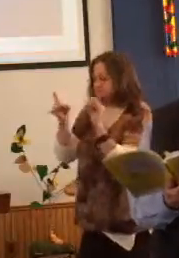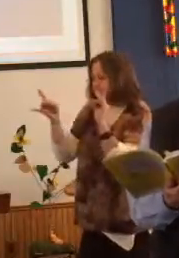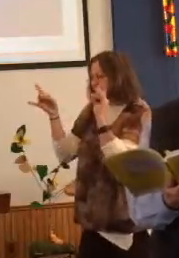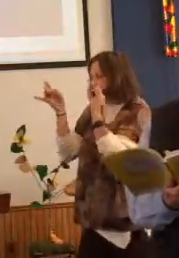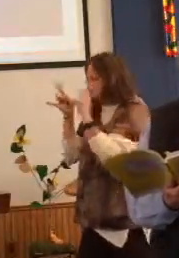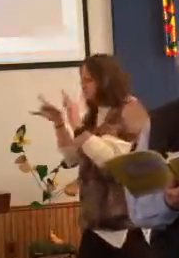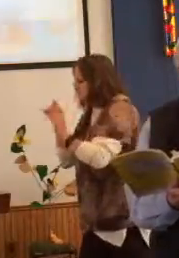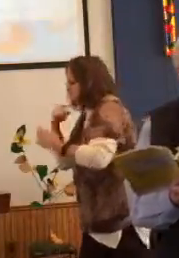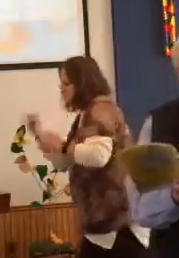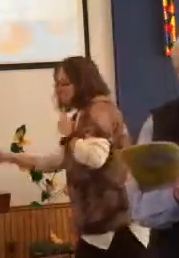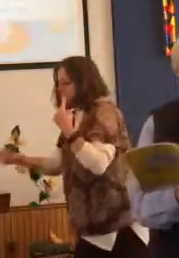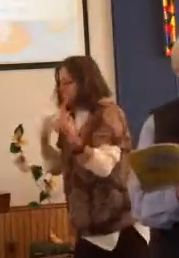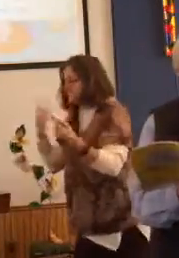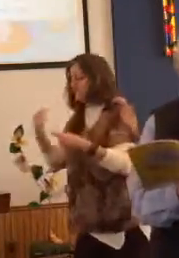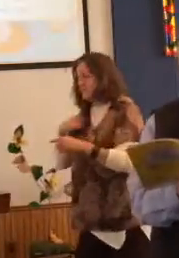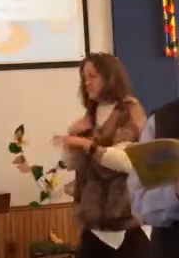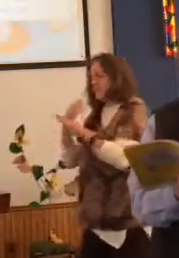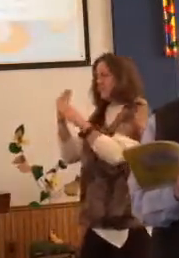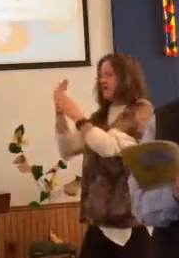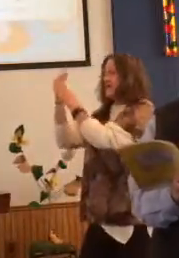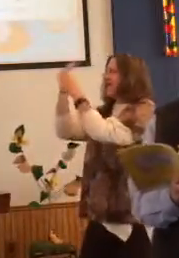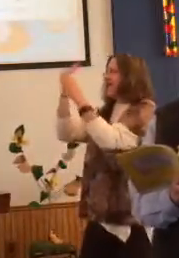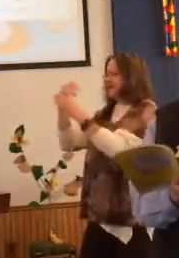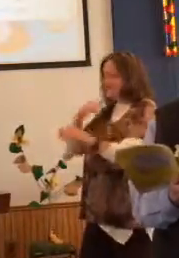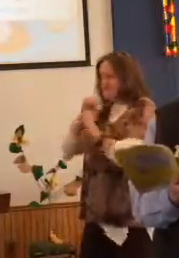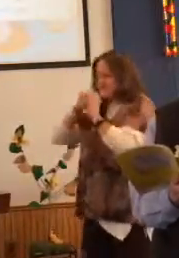up. There's nothing there."